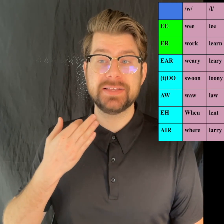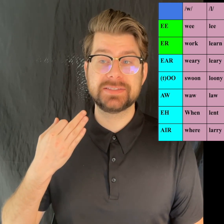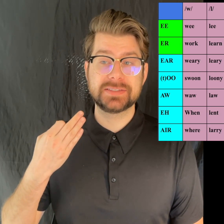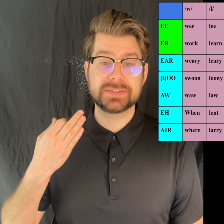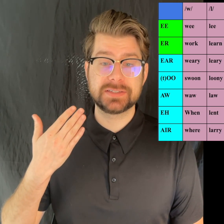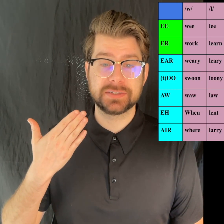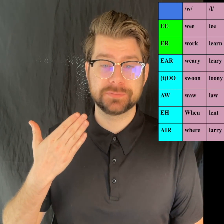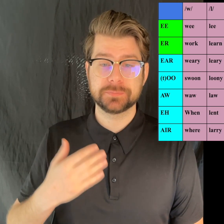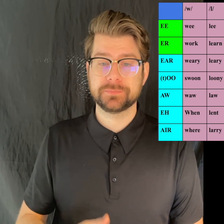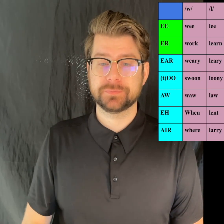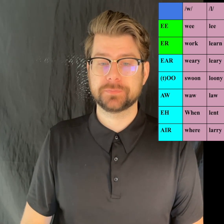waste,